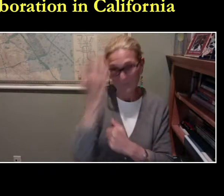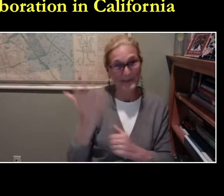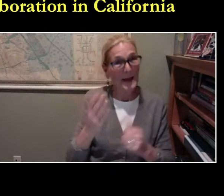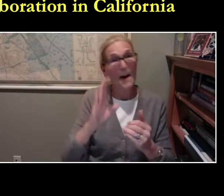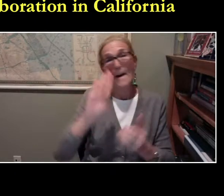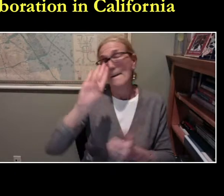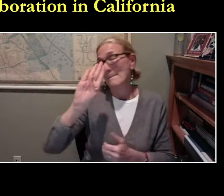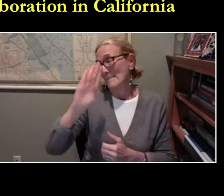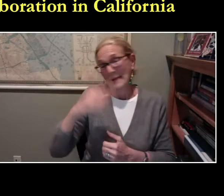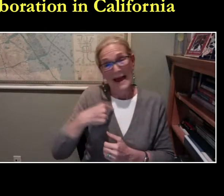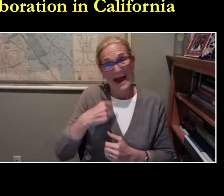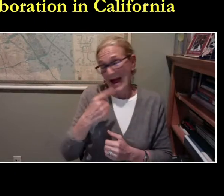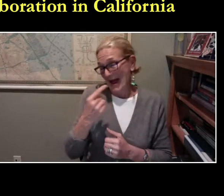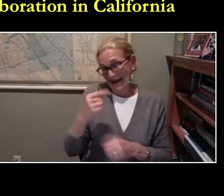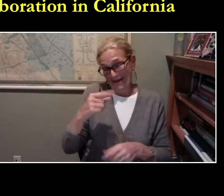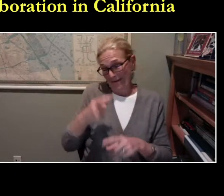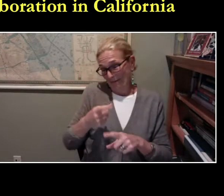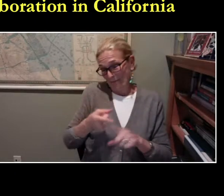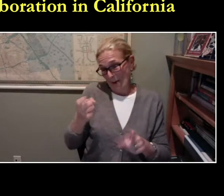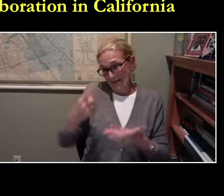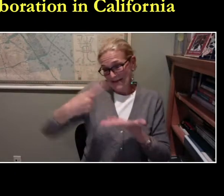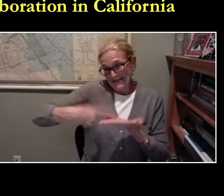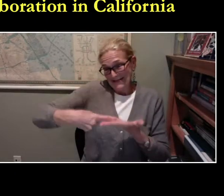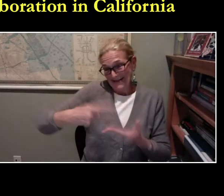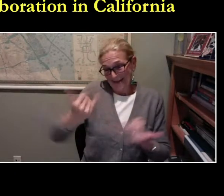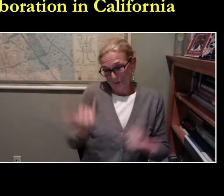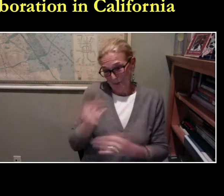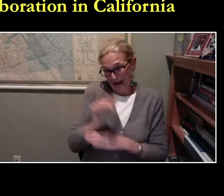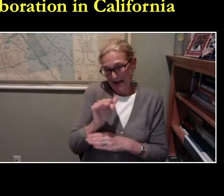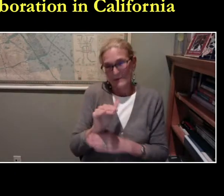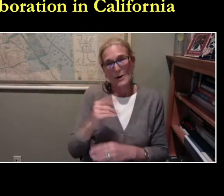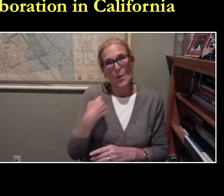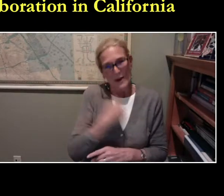do we allow families